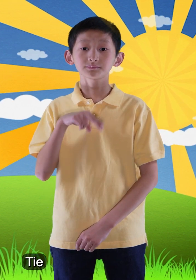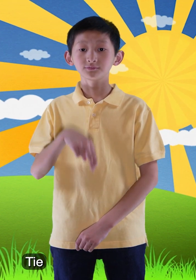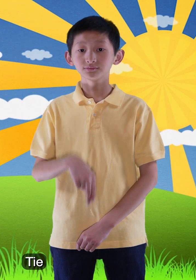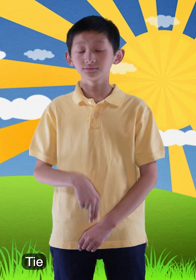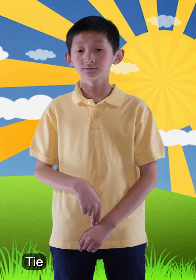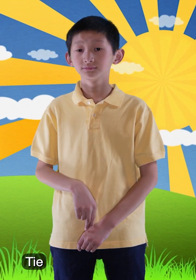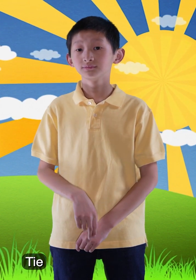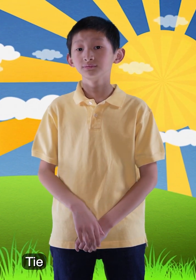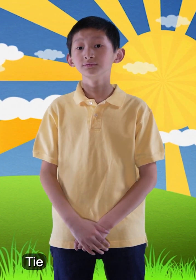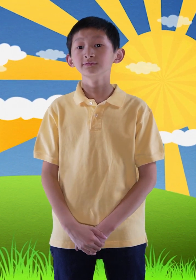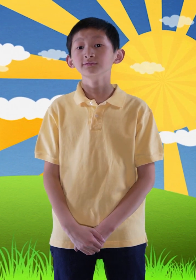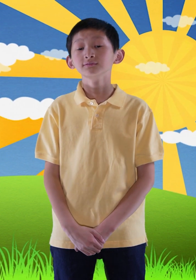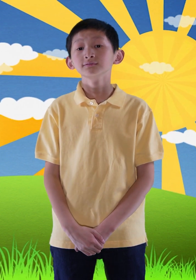Tie.